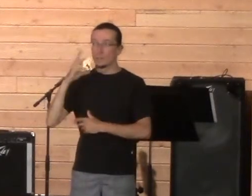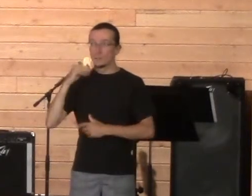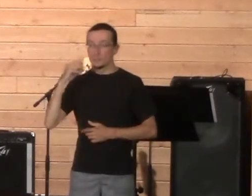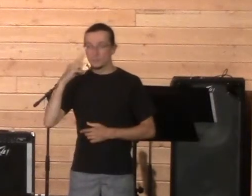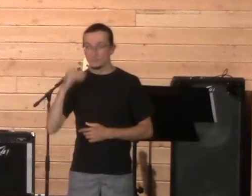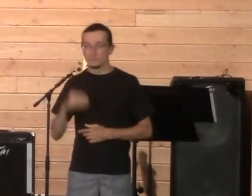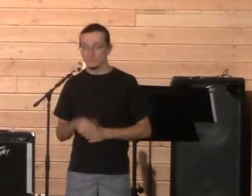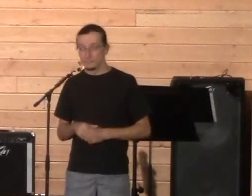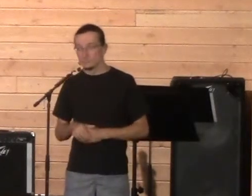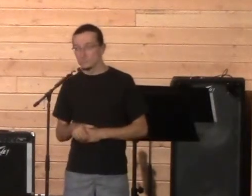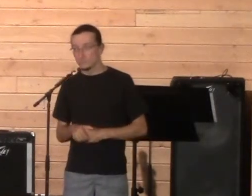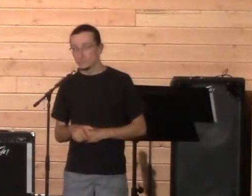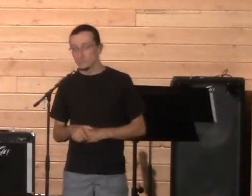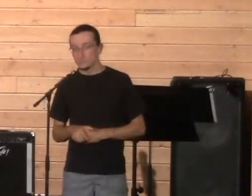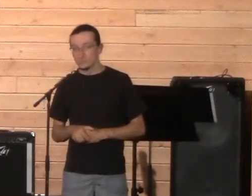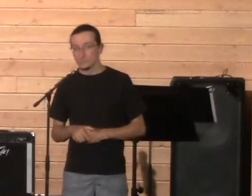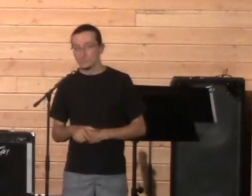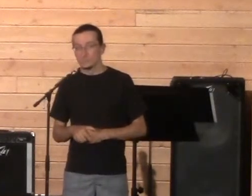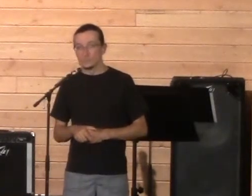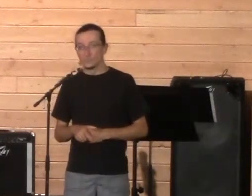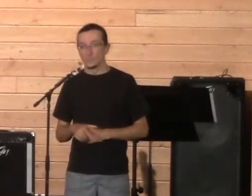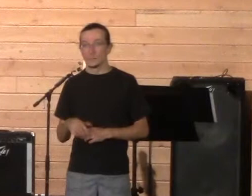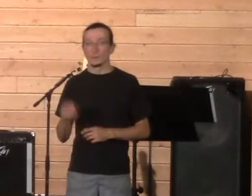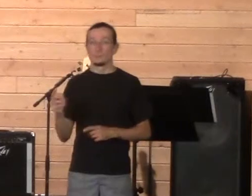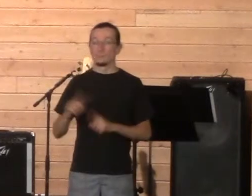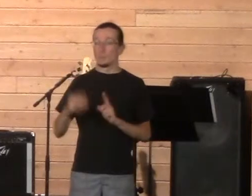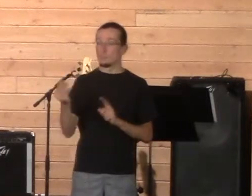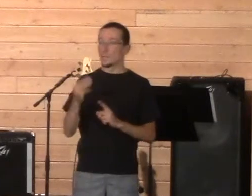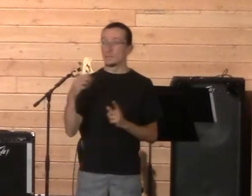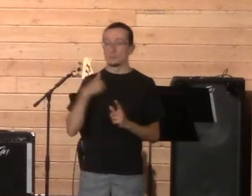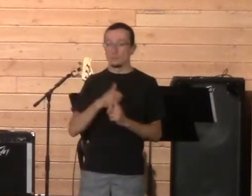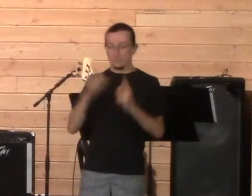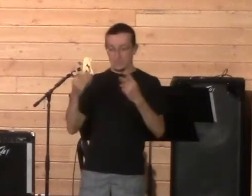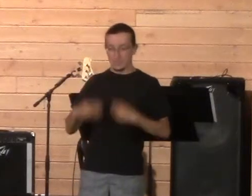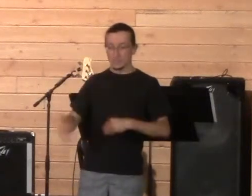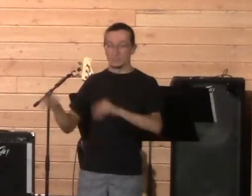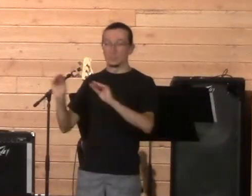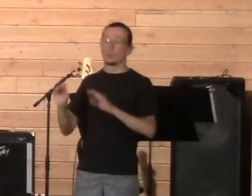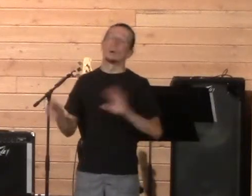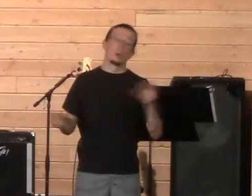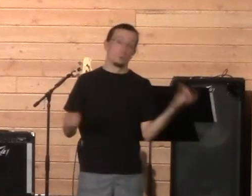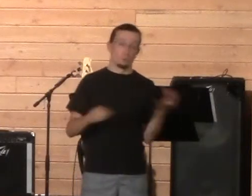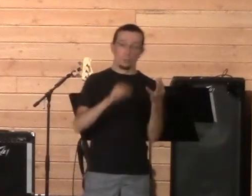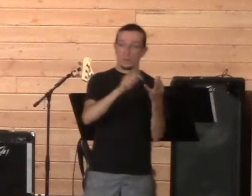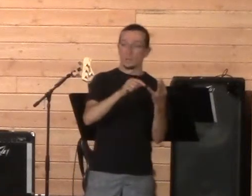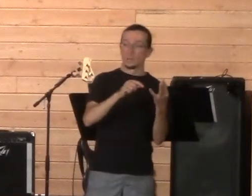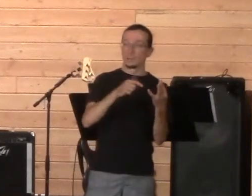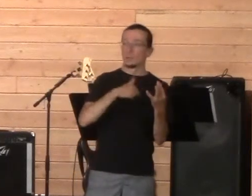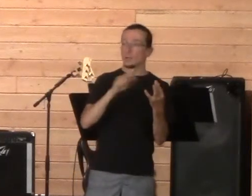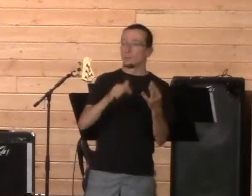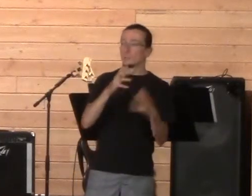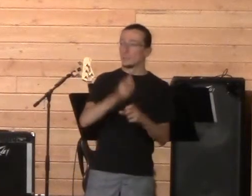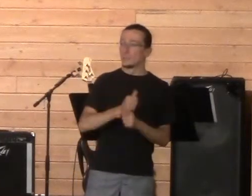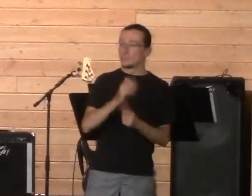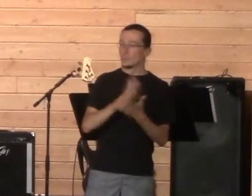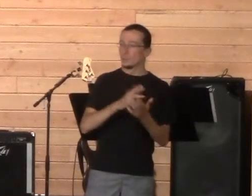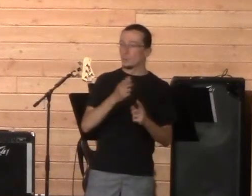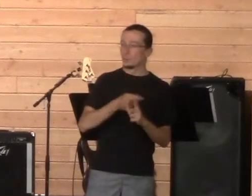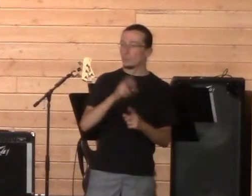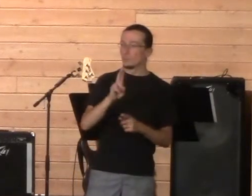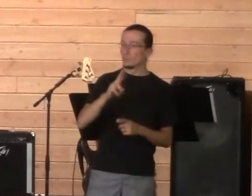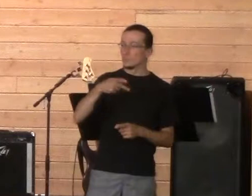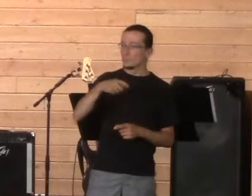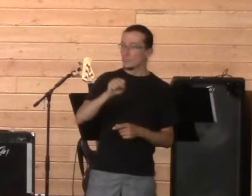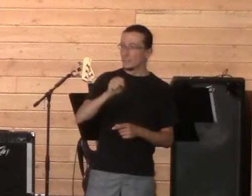experience. And we had a closing on Monday. On Friday, I was supposed to get the part from the UPS man. I couldn't find